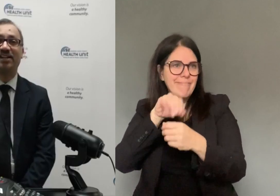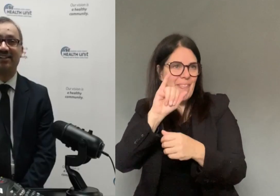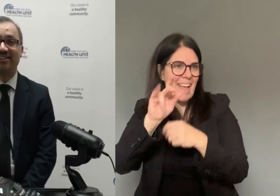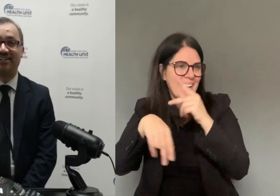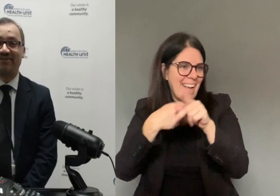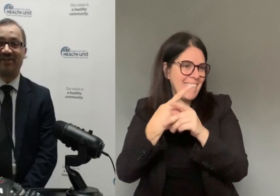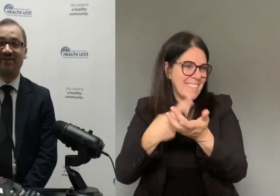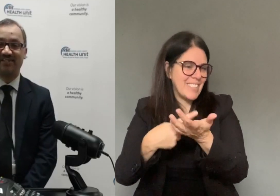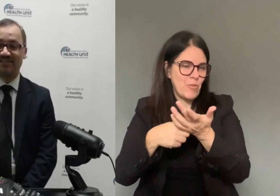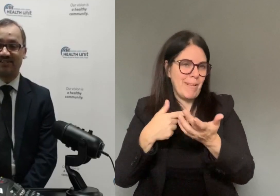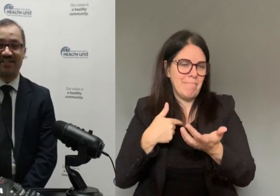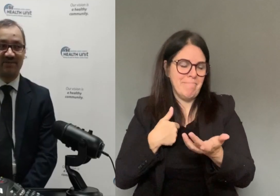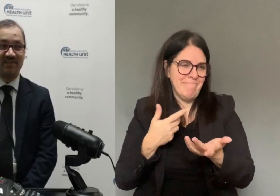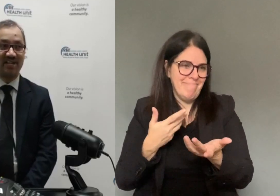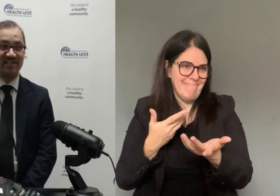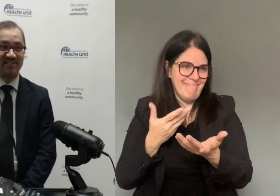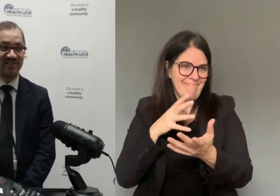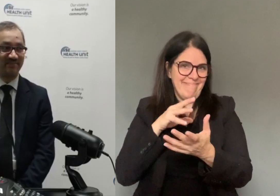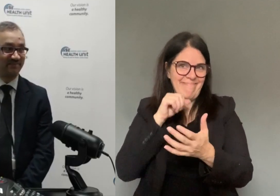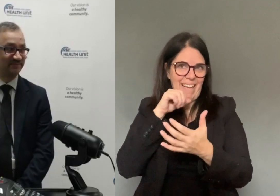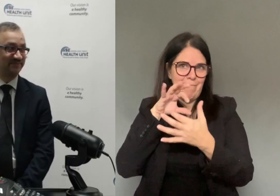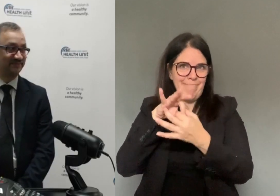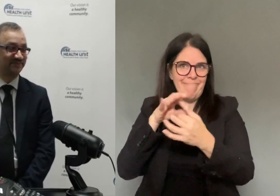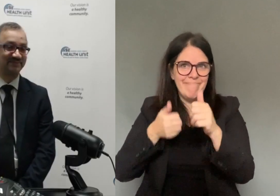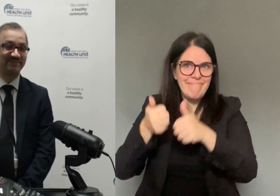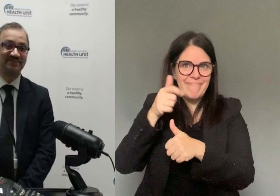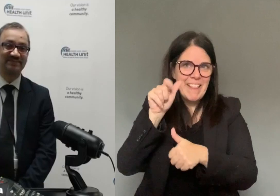my area that of concern that I can say.